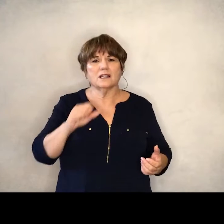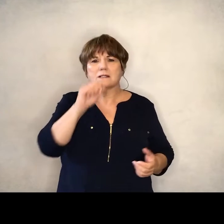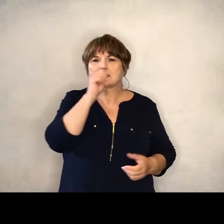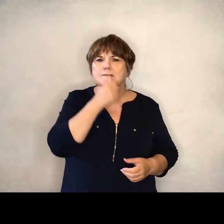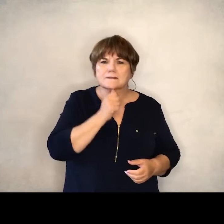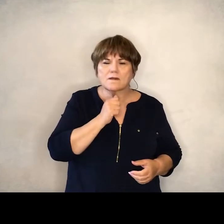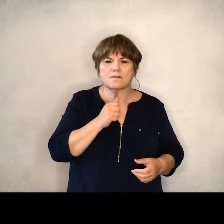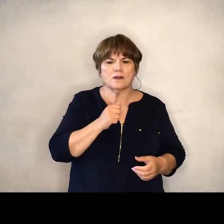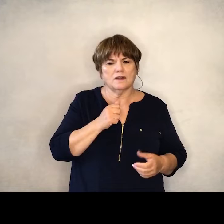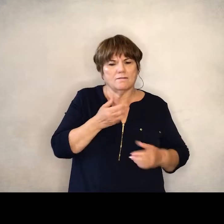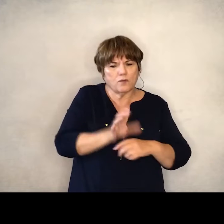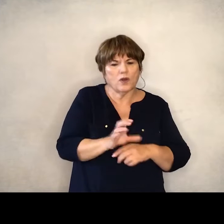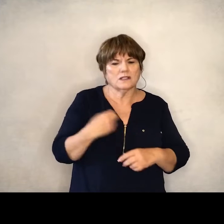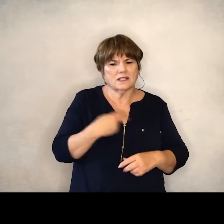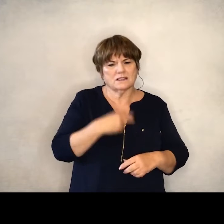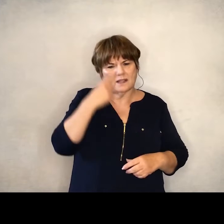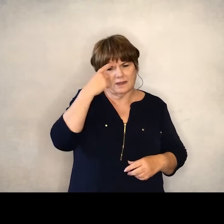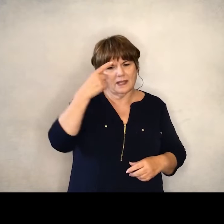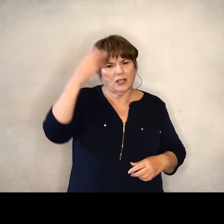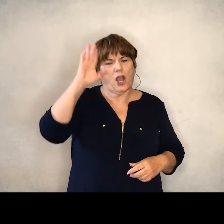about God's essential nature.